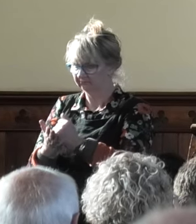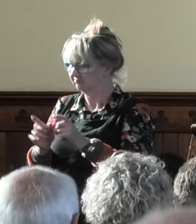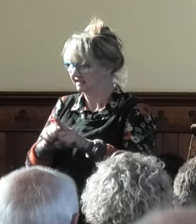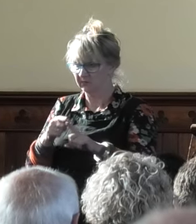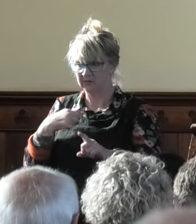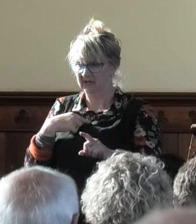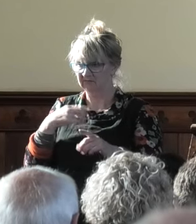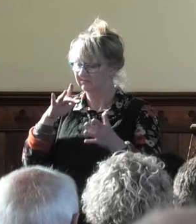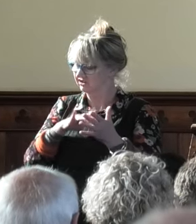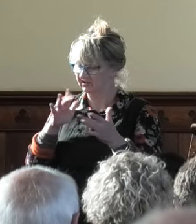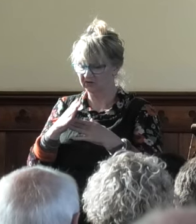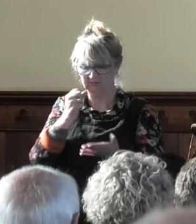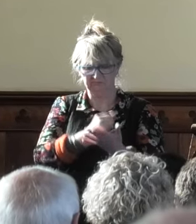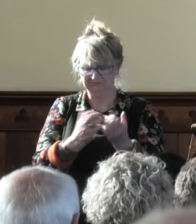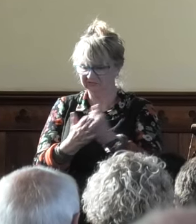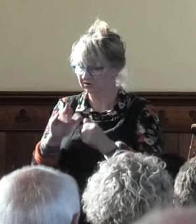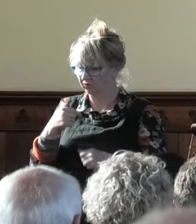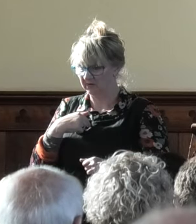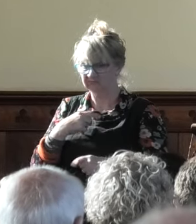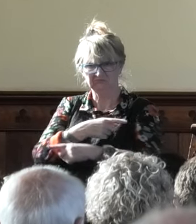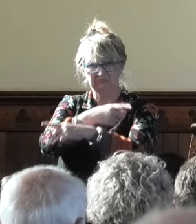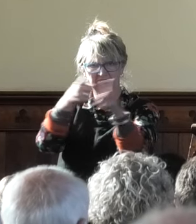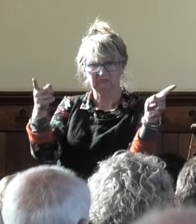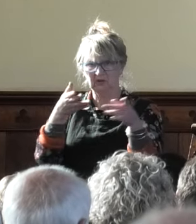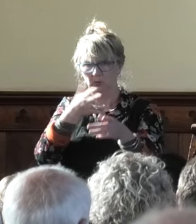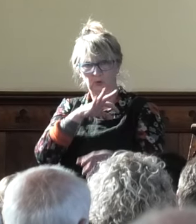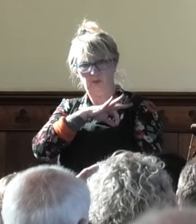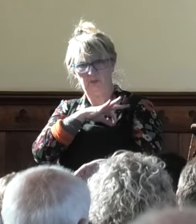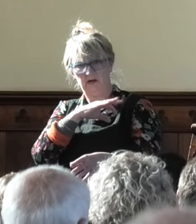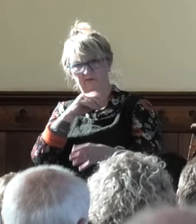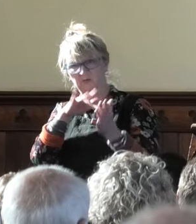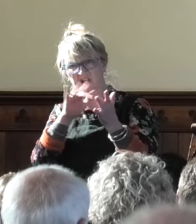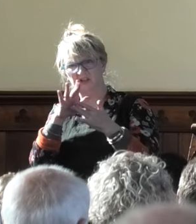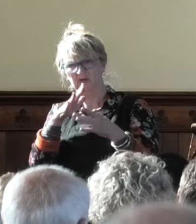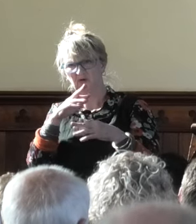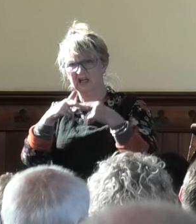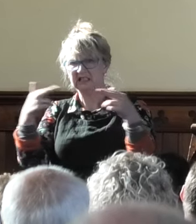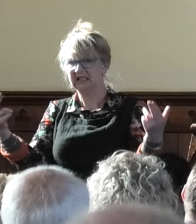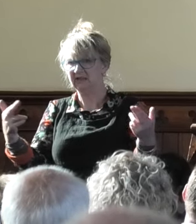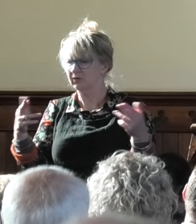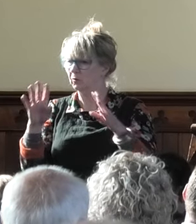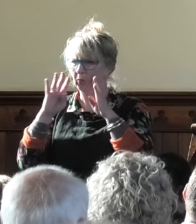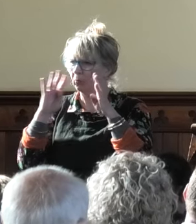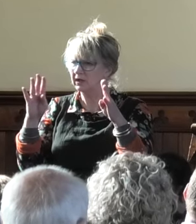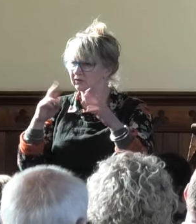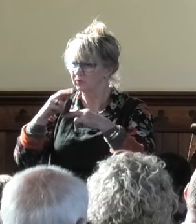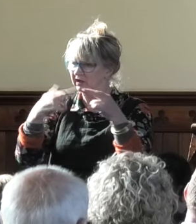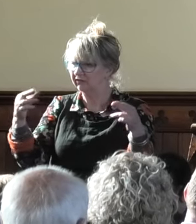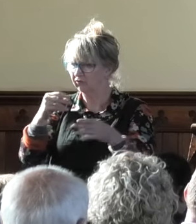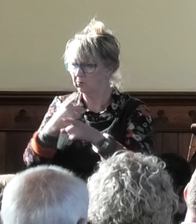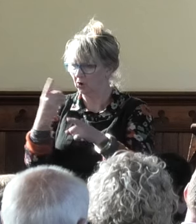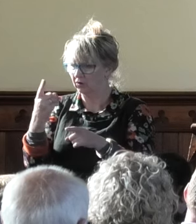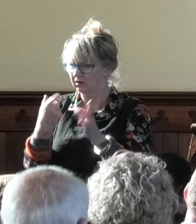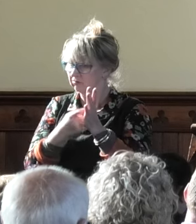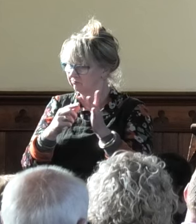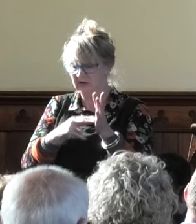place, and the place of anyone who wants to benefit from his work. What a glorious gift of grace that is. Rinska